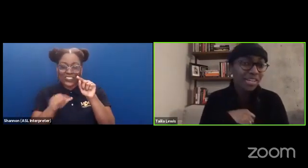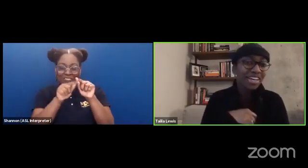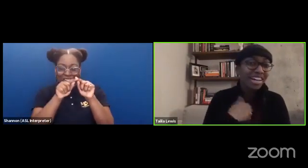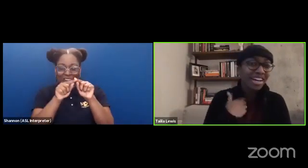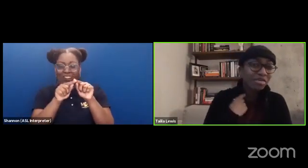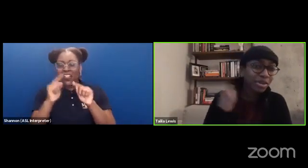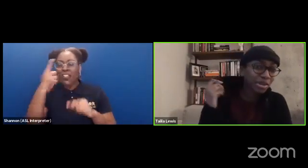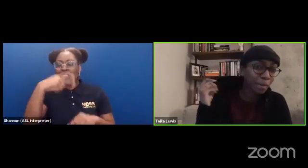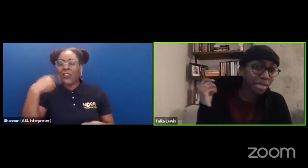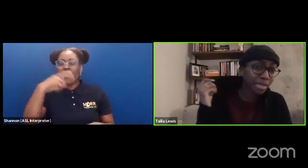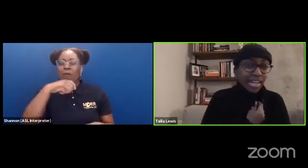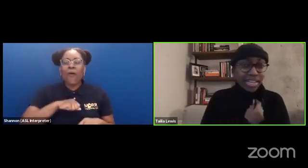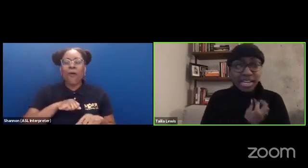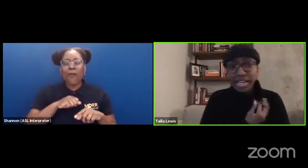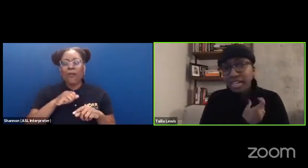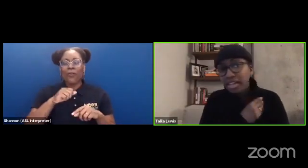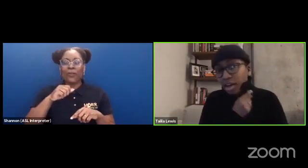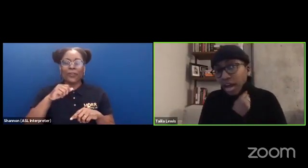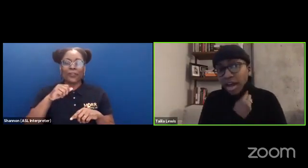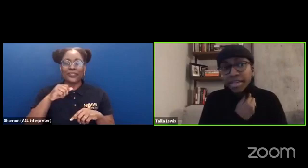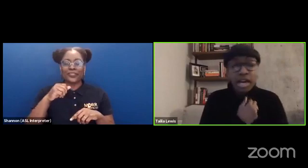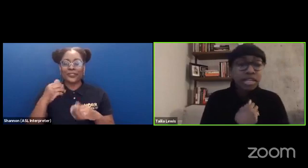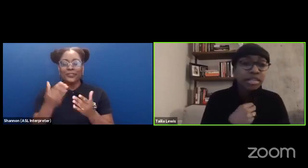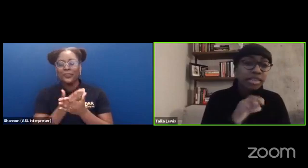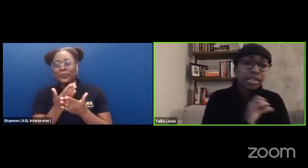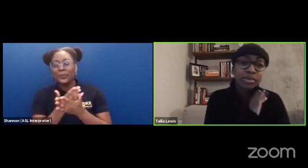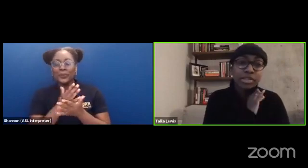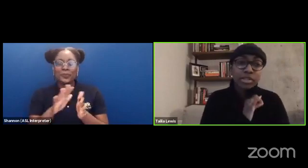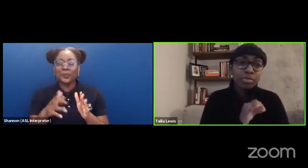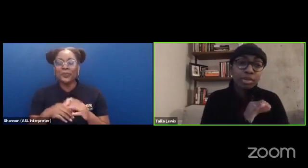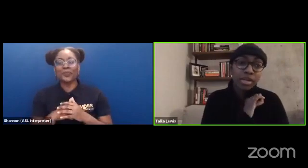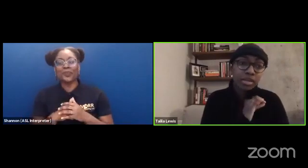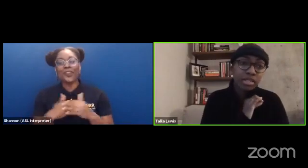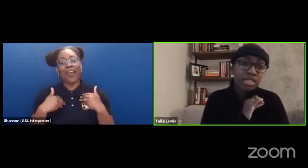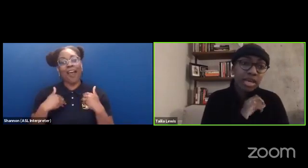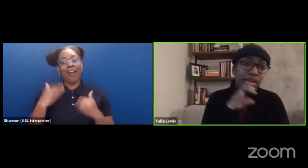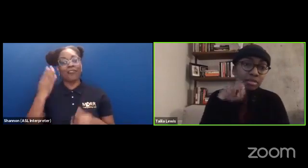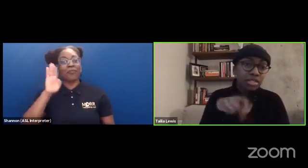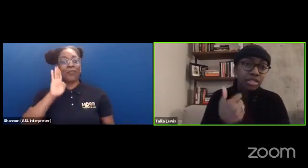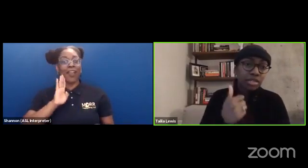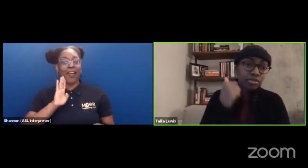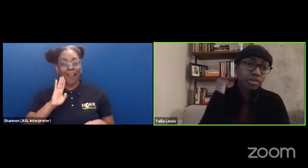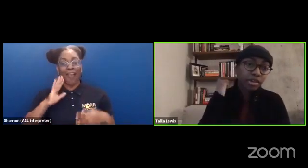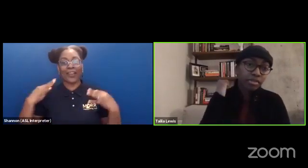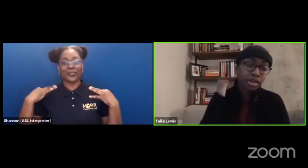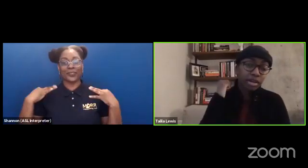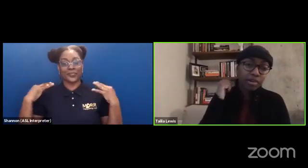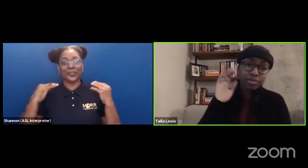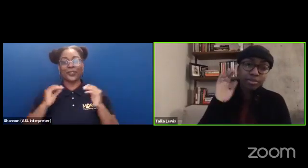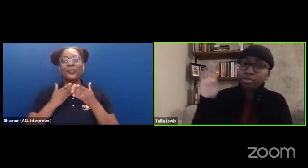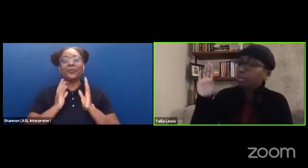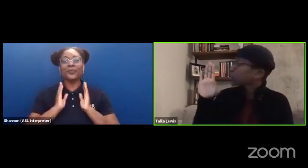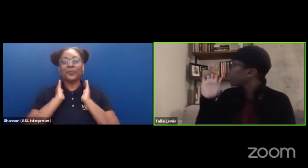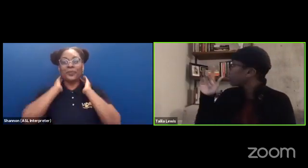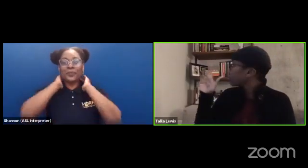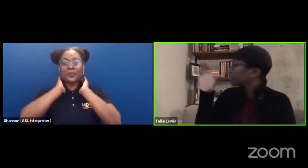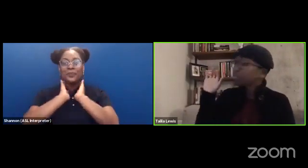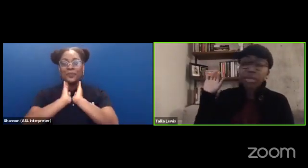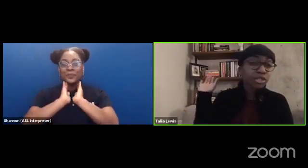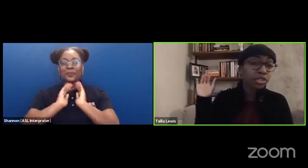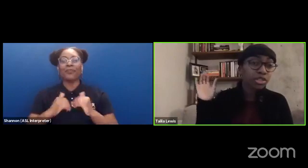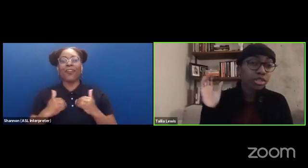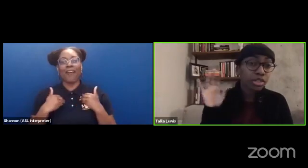new. I'm wearing a Black kind of high collar thing with a little button on the side. I'm seated in front of a bookshelf